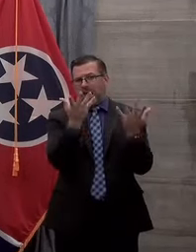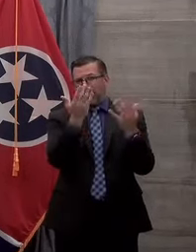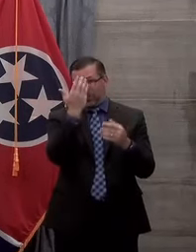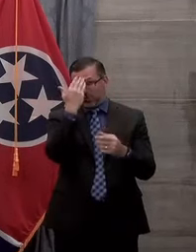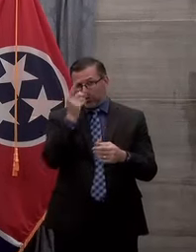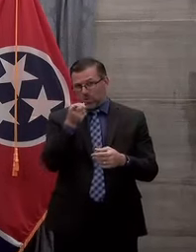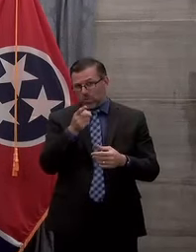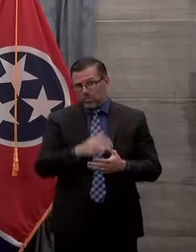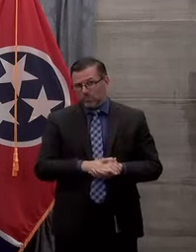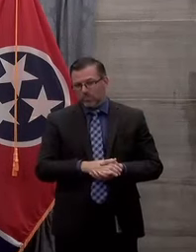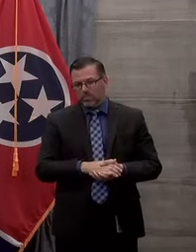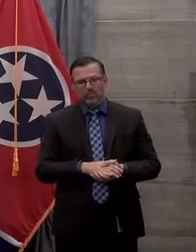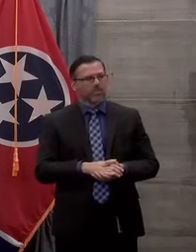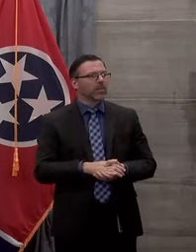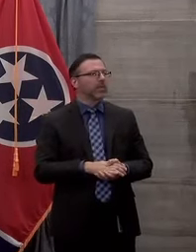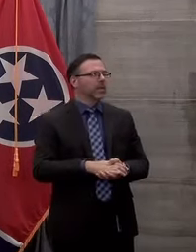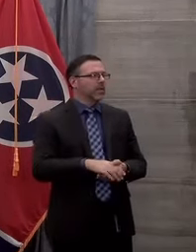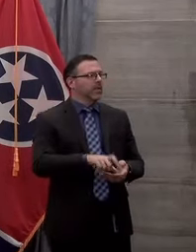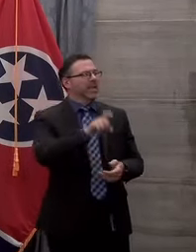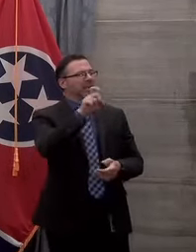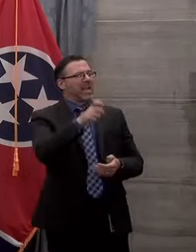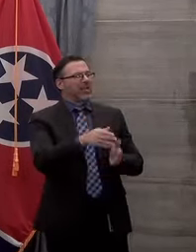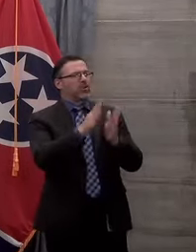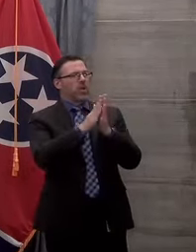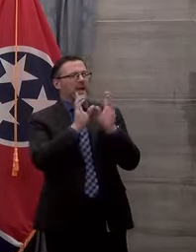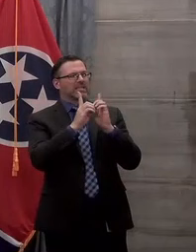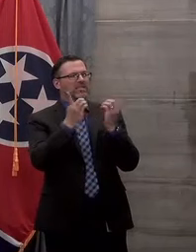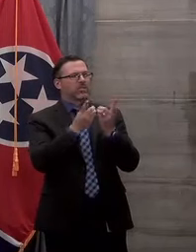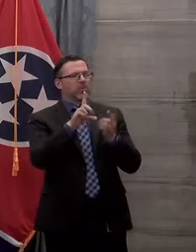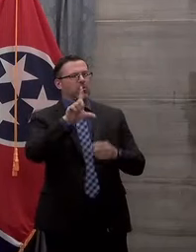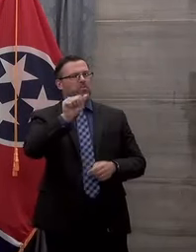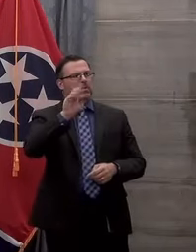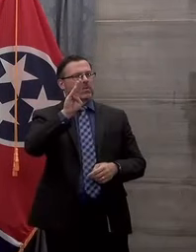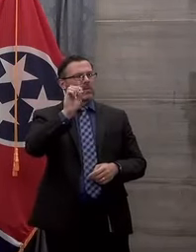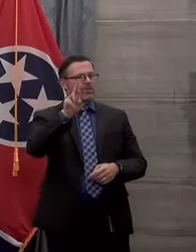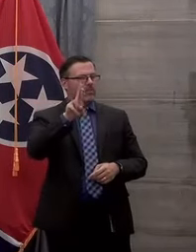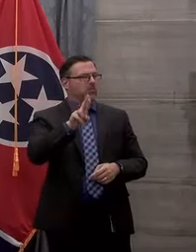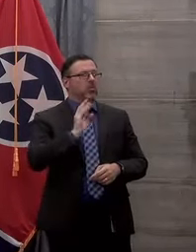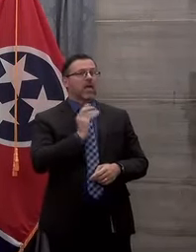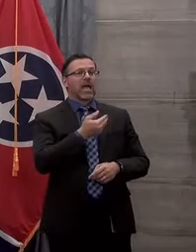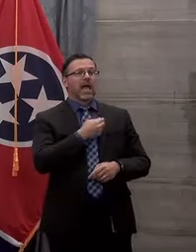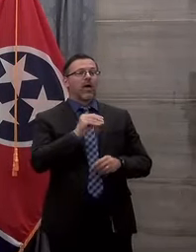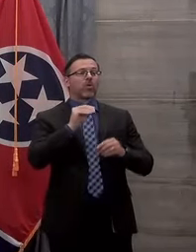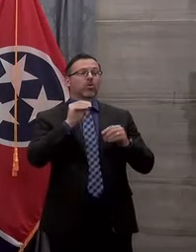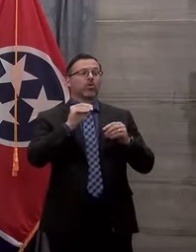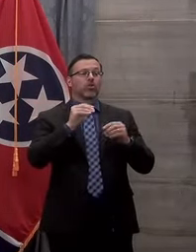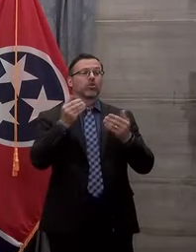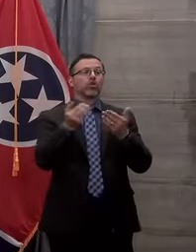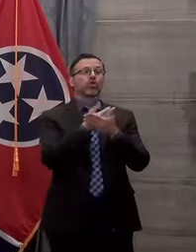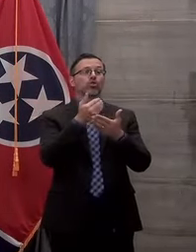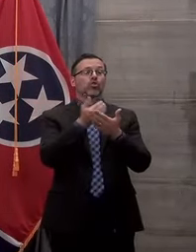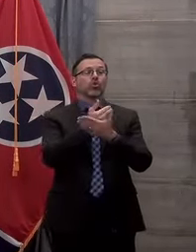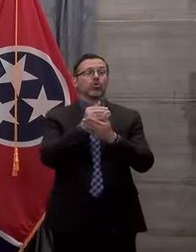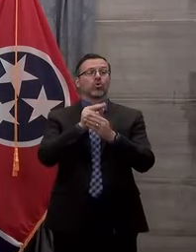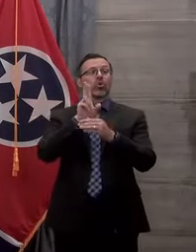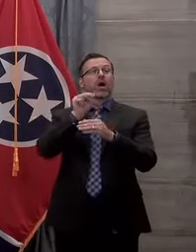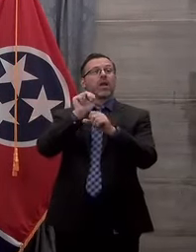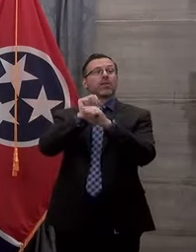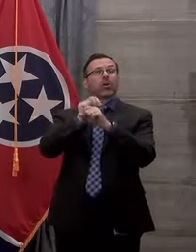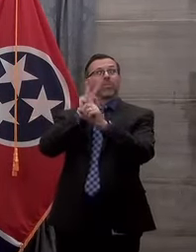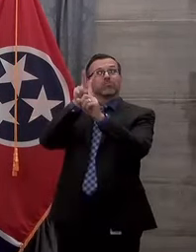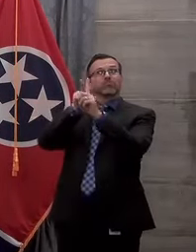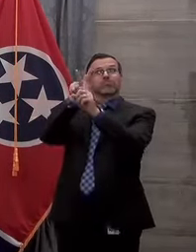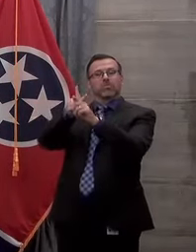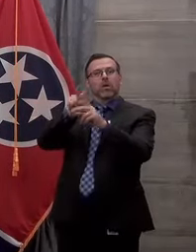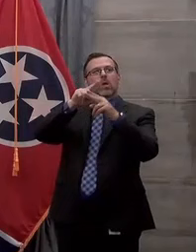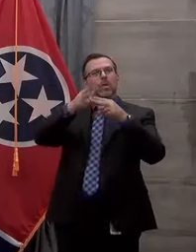Yeah, I can't. I would have to get that from Department of Labor specifically. Certainly our unemployment new claims files have fallen week after week